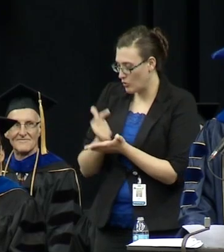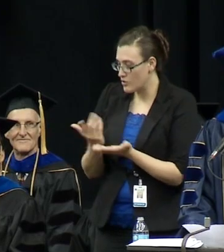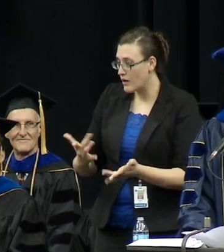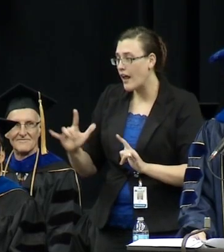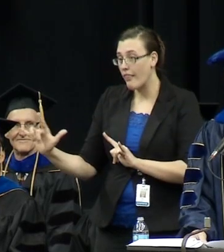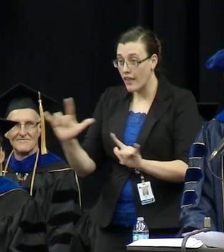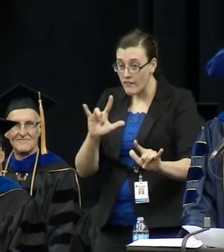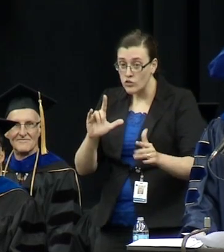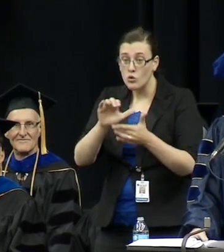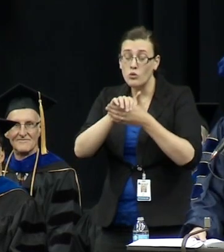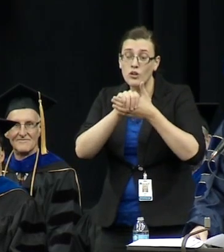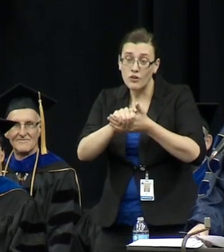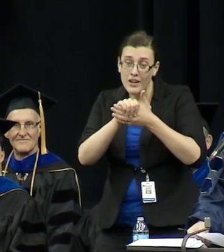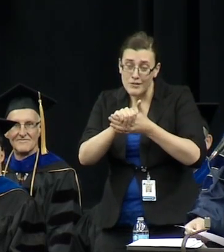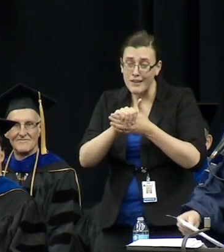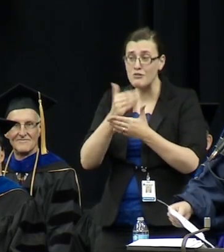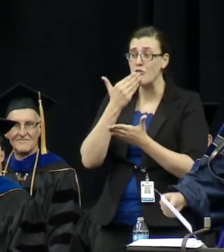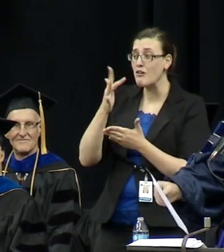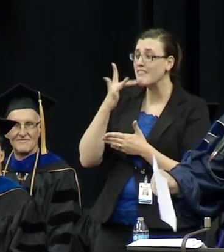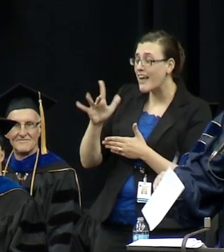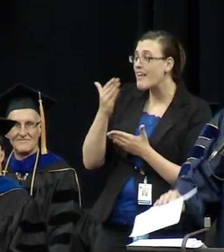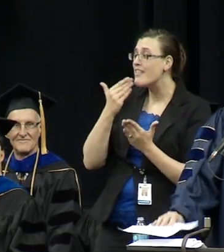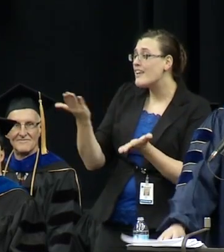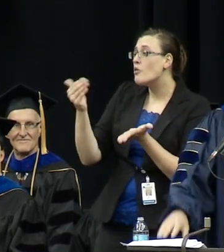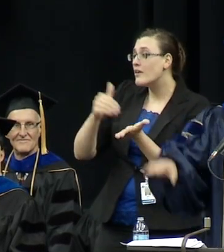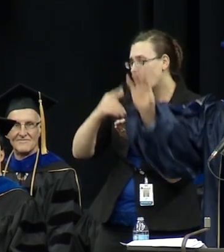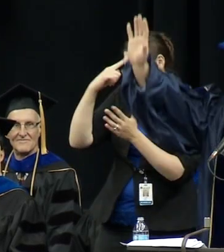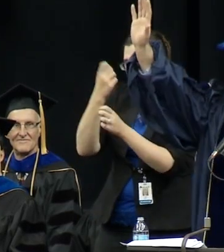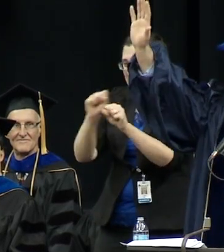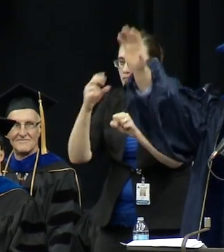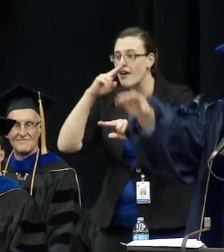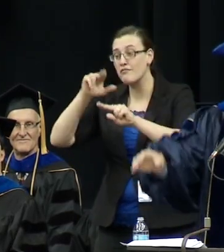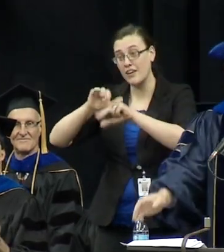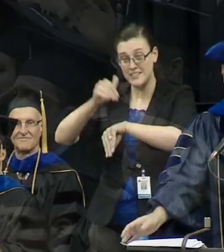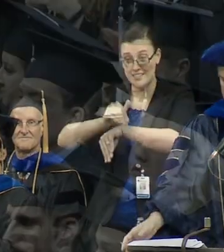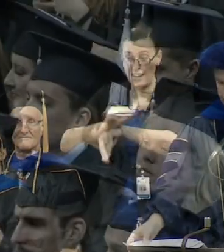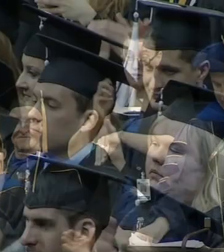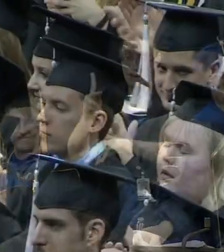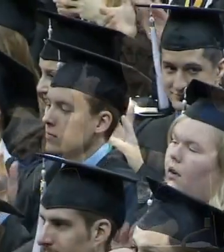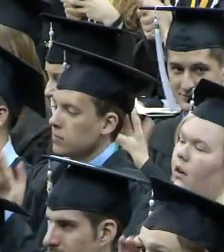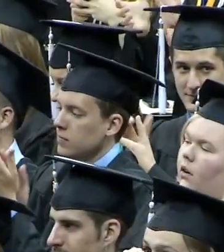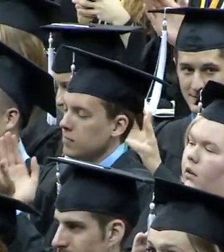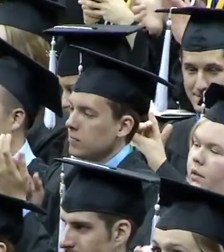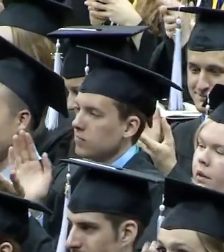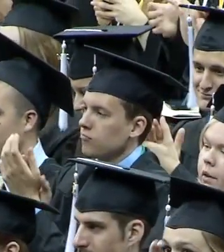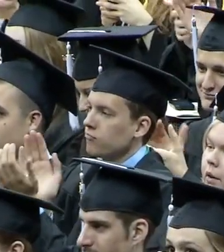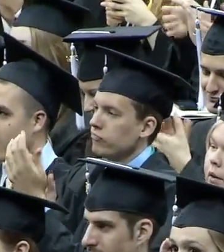love you. Congratulations and good luck. Thank you all again. Be safe and have fun tonight. Go Hawks.